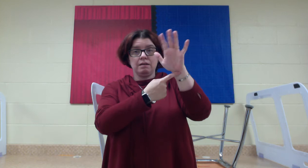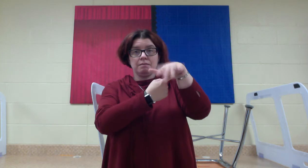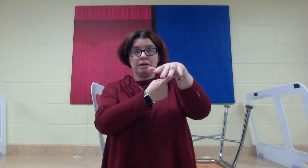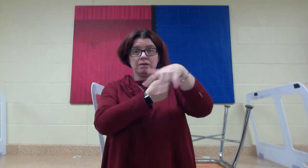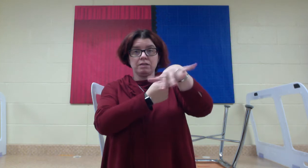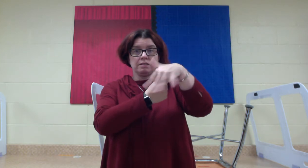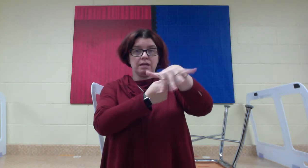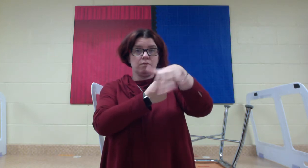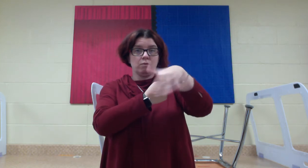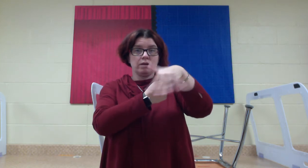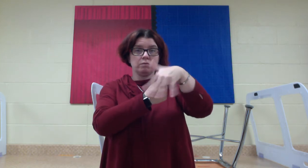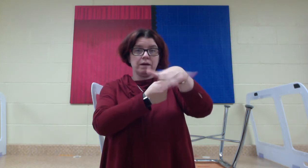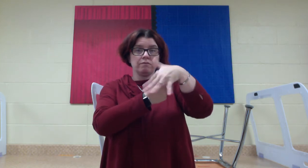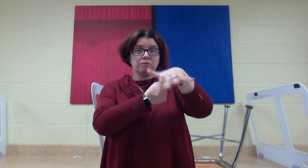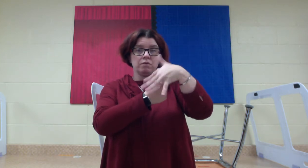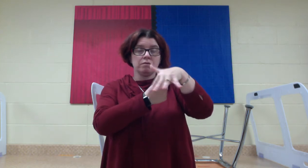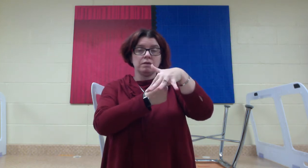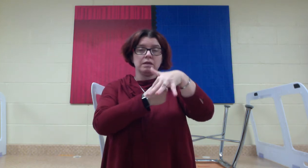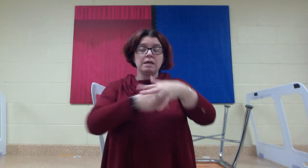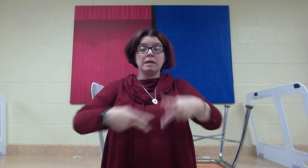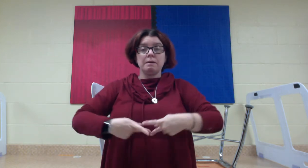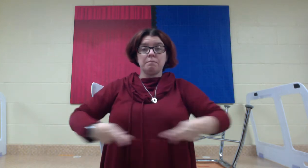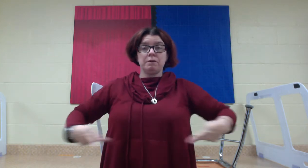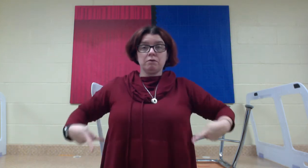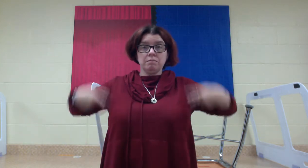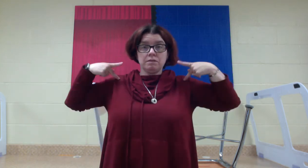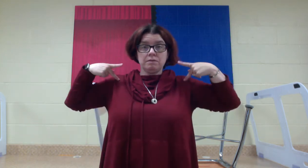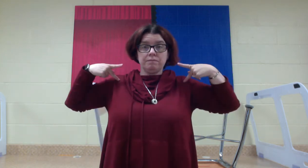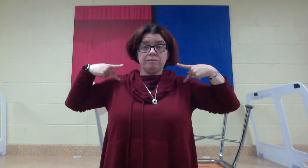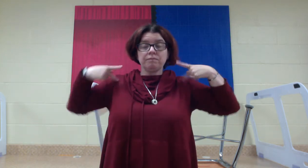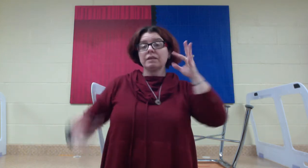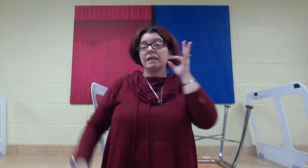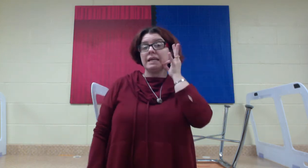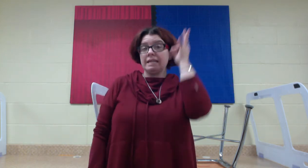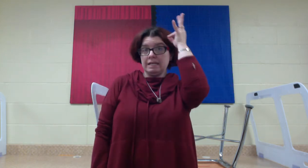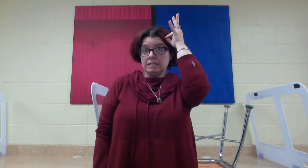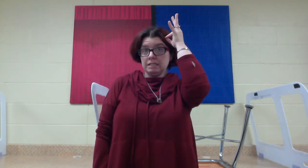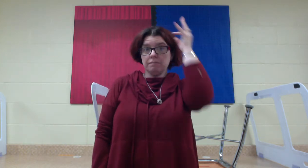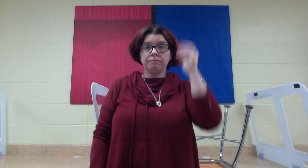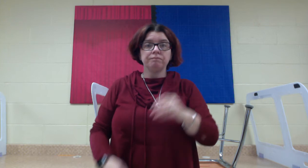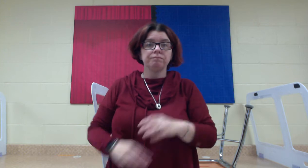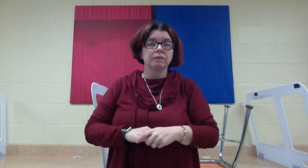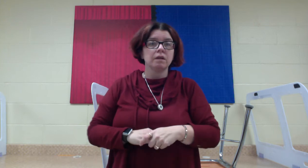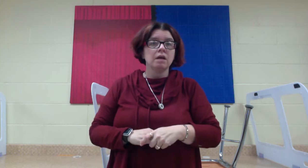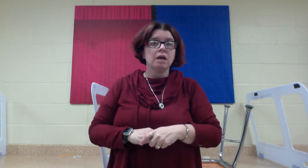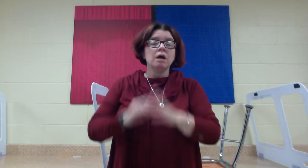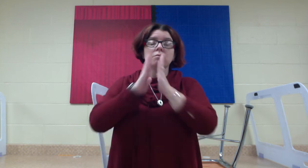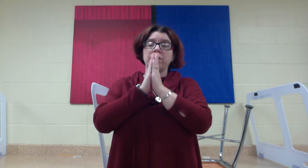my wrist, and it wiggles back and forth. Pilgrims, Indians, prayer,